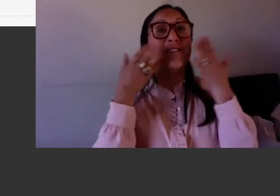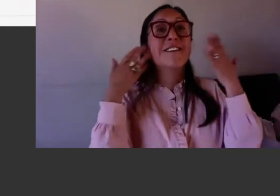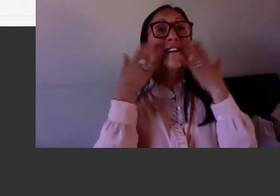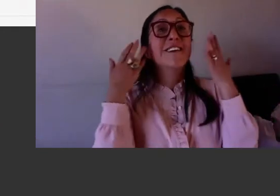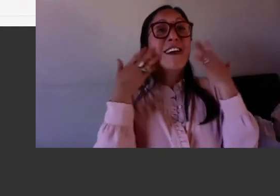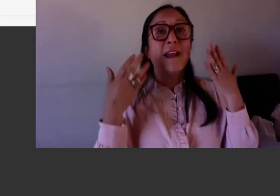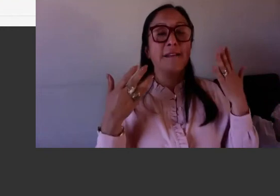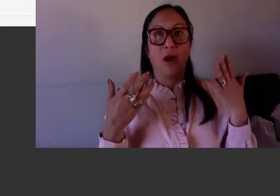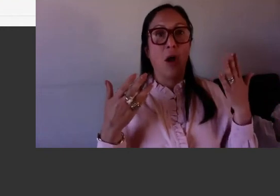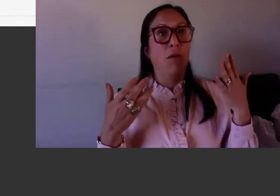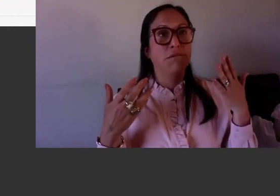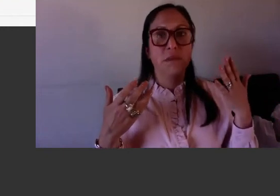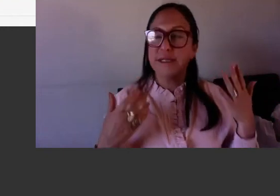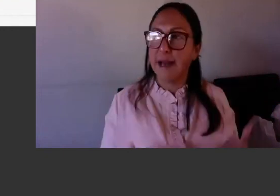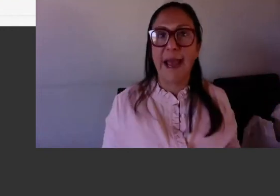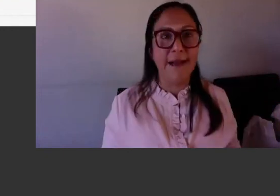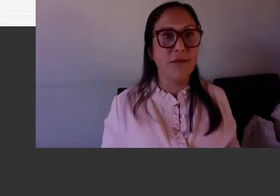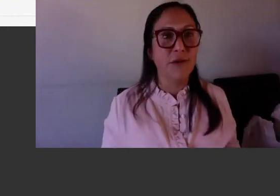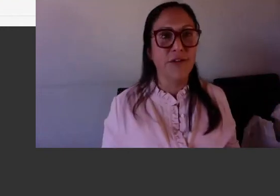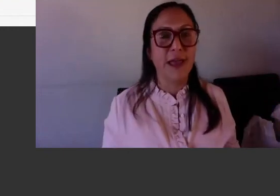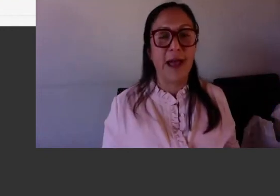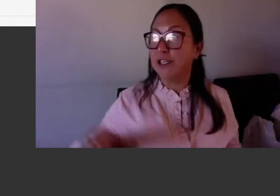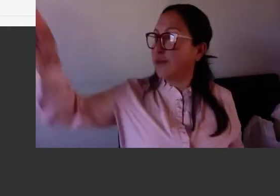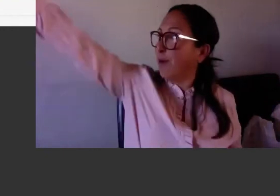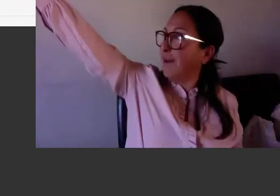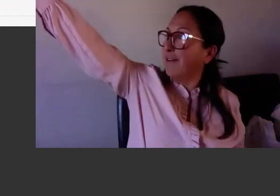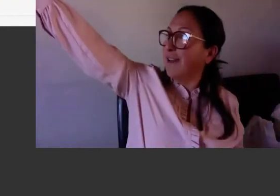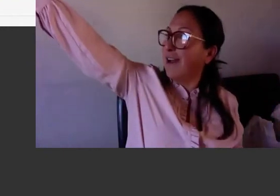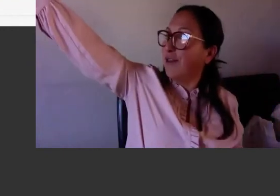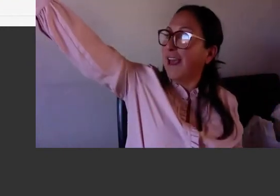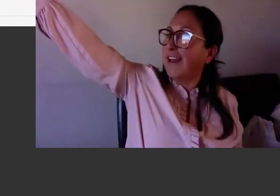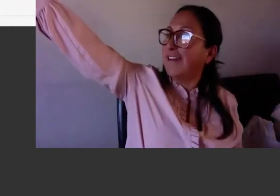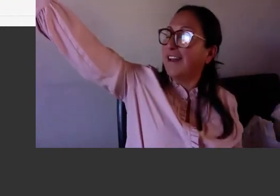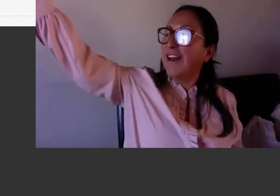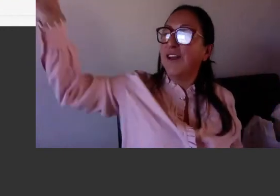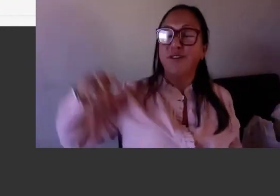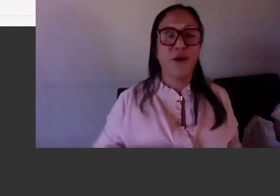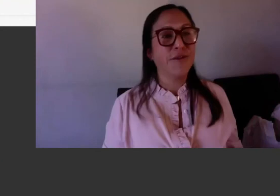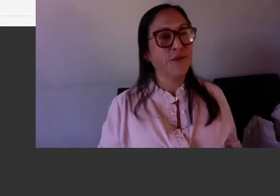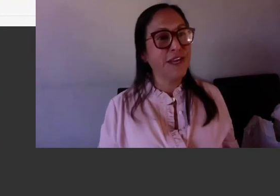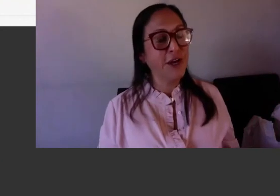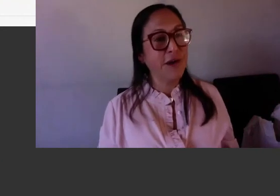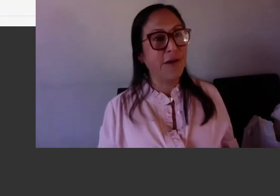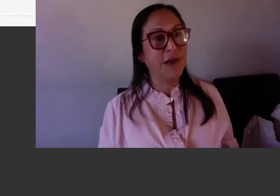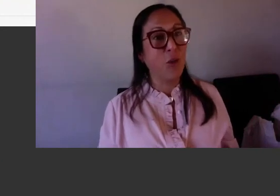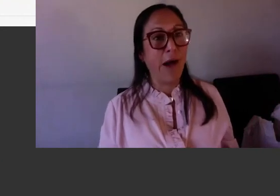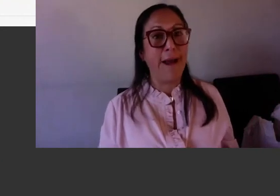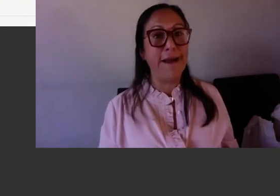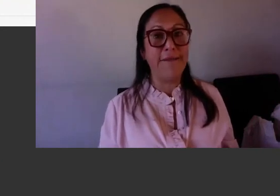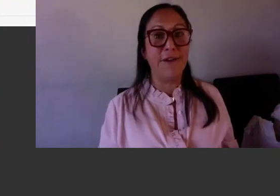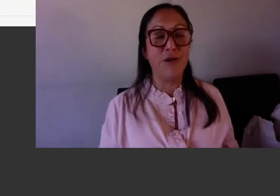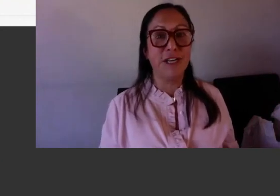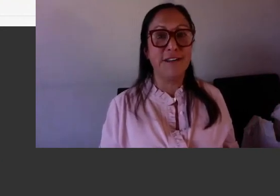this. And I said, oh, is that a cat? Where's the cat? And she pointed outside on the gate. So it was really cute. And I was like, wow,